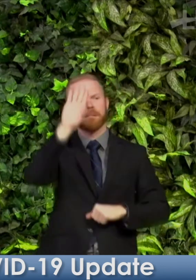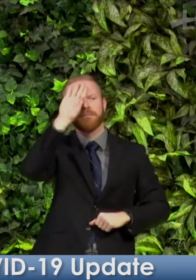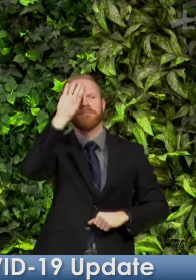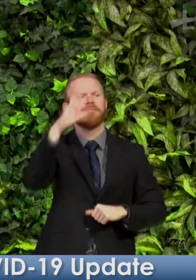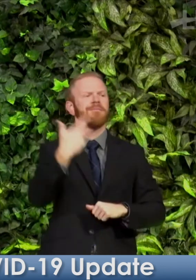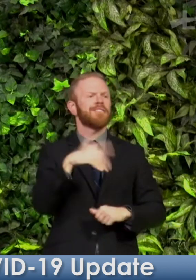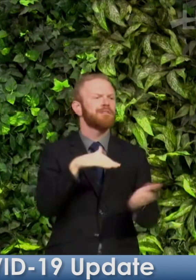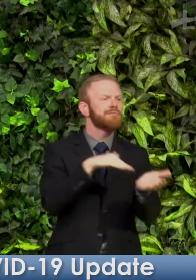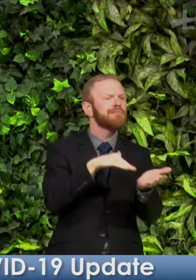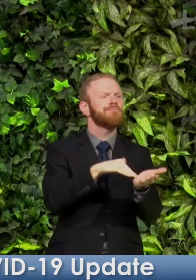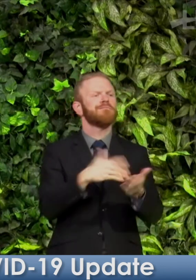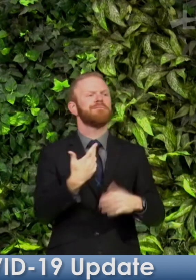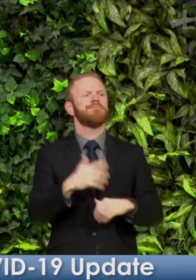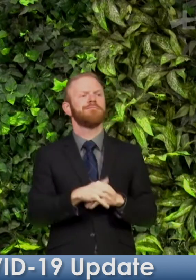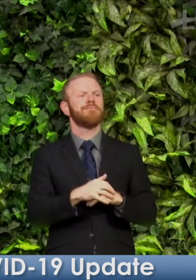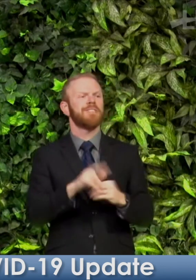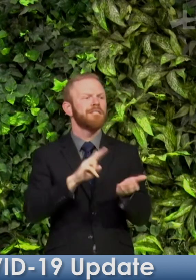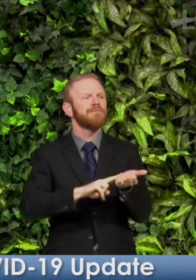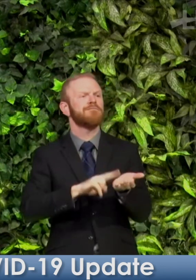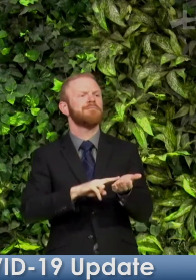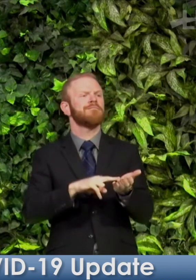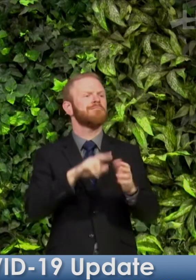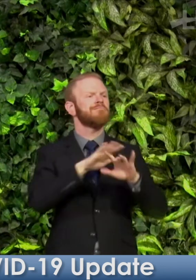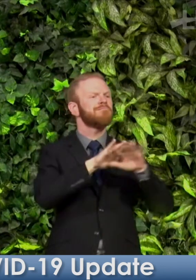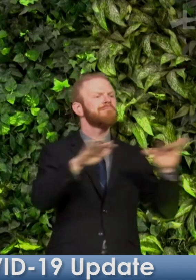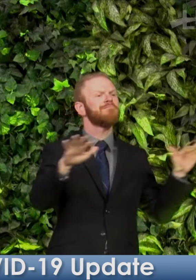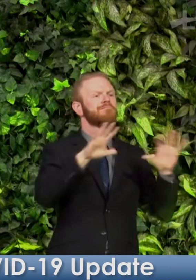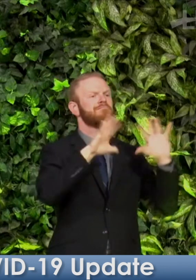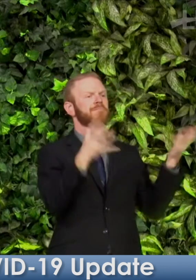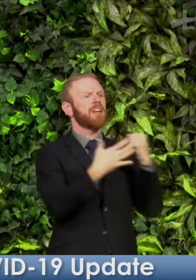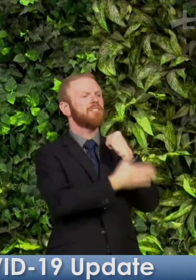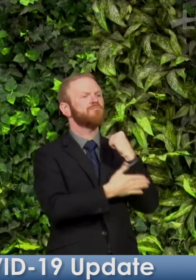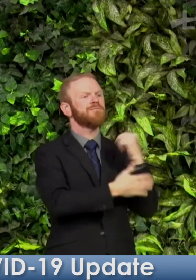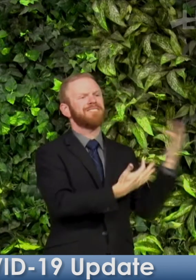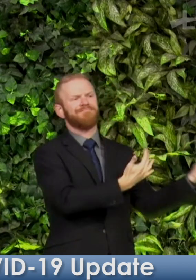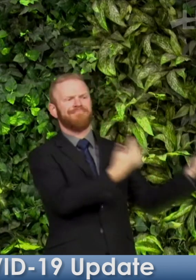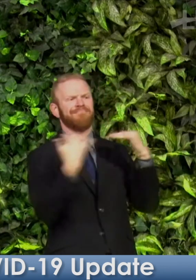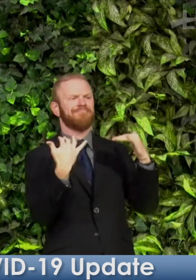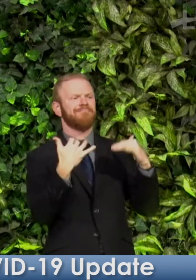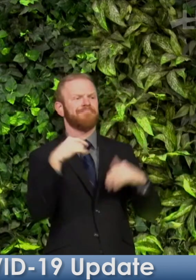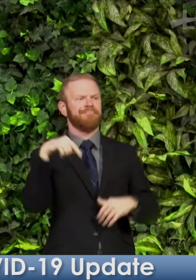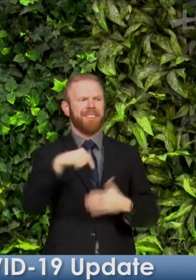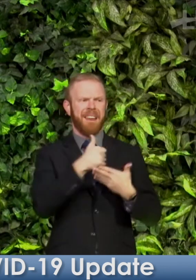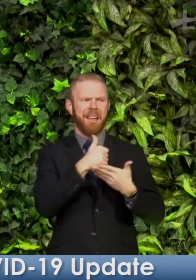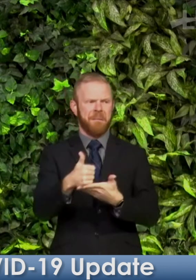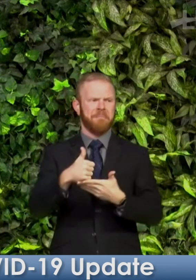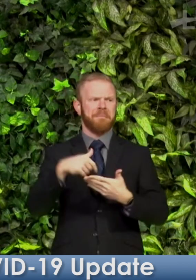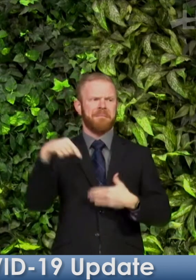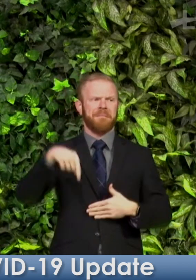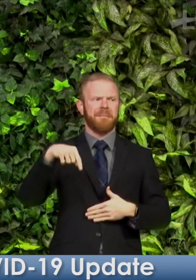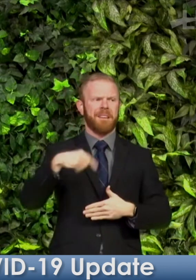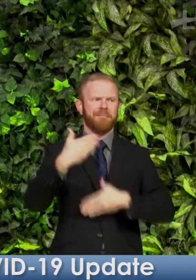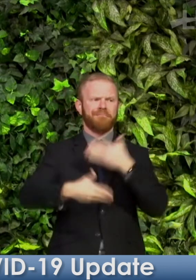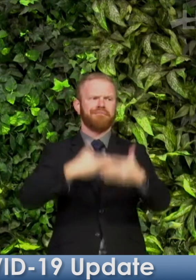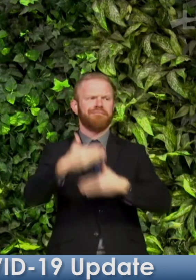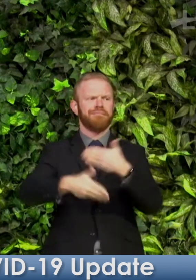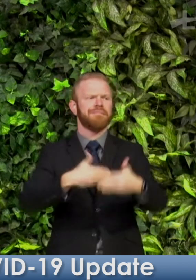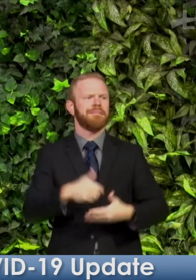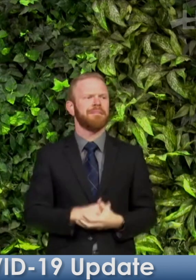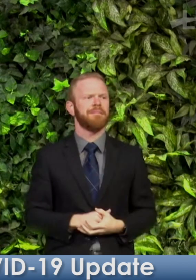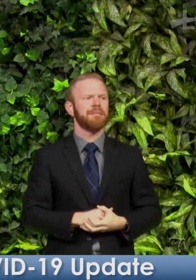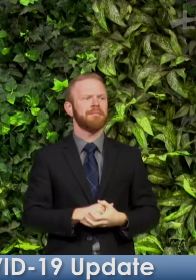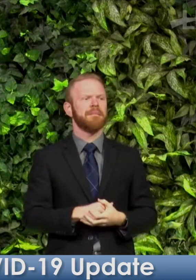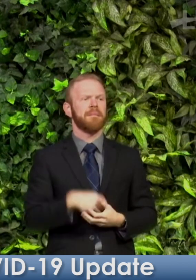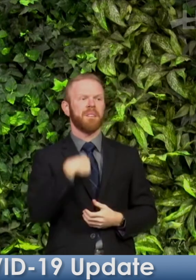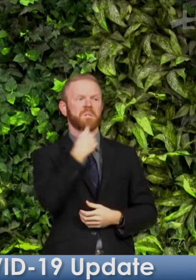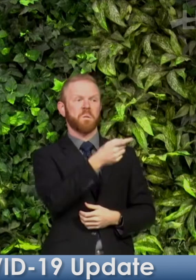country that are also helping support these collective efforts, that success leaves clues. And we